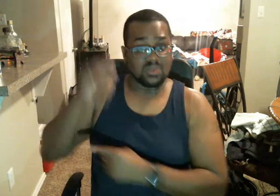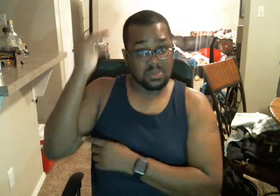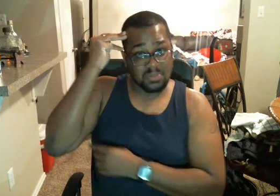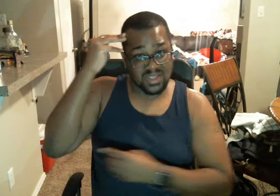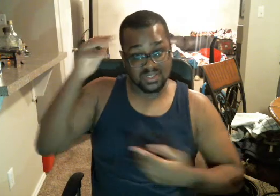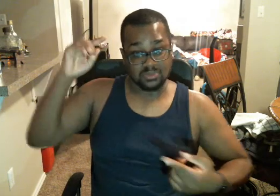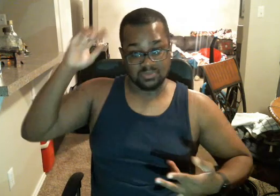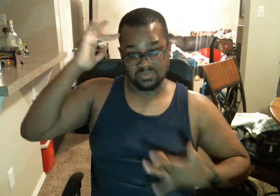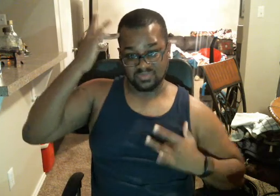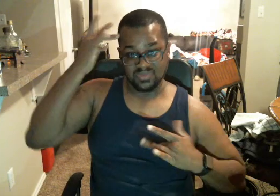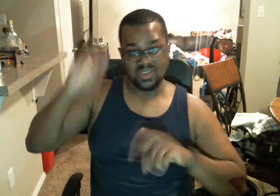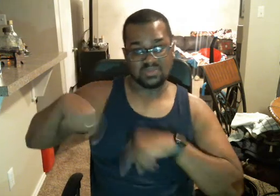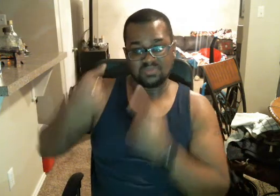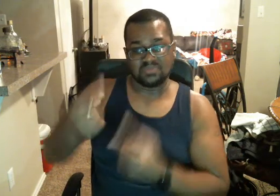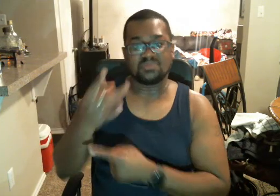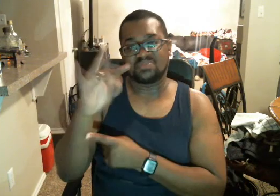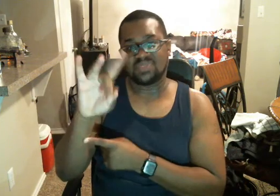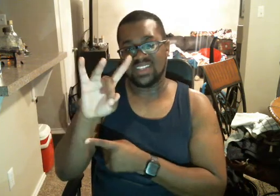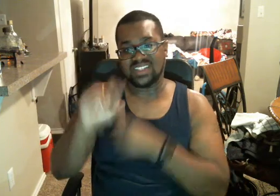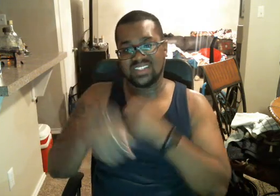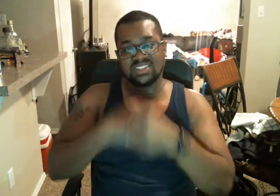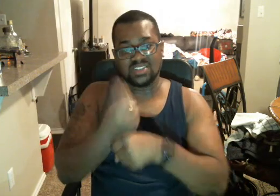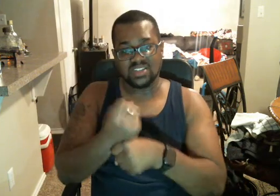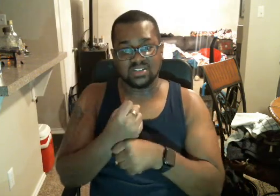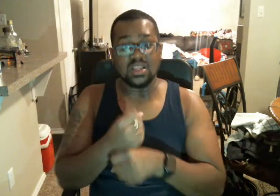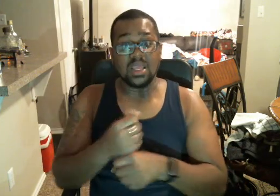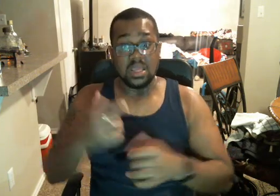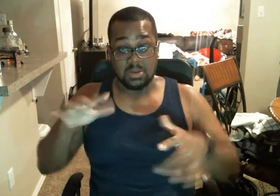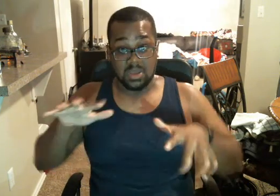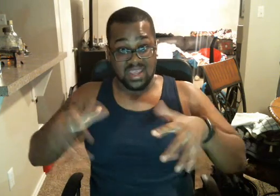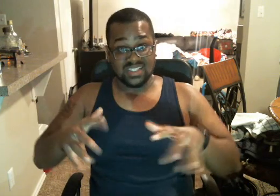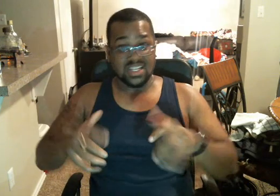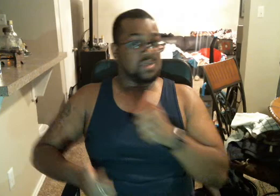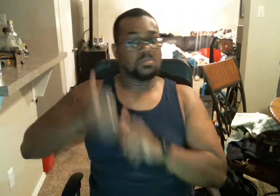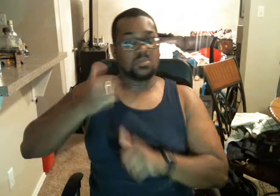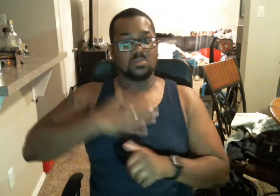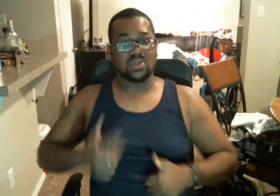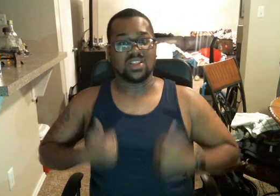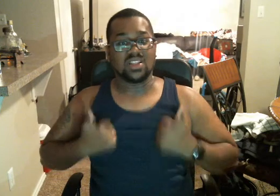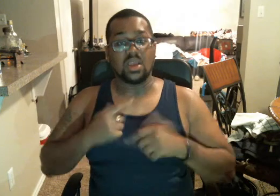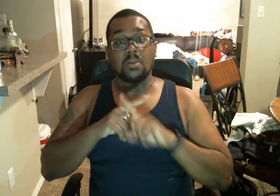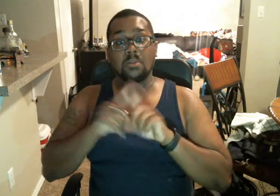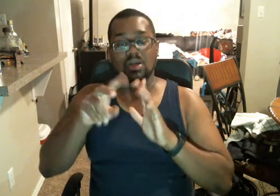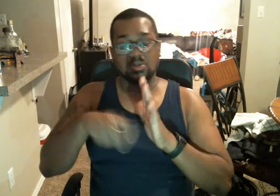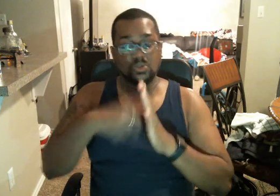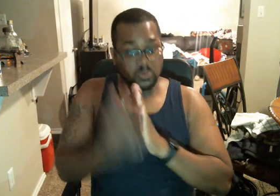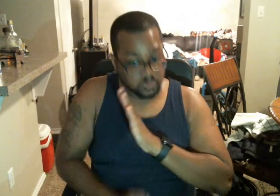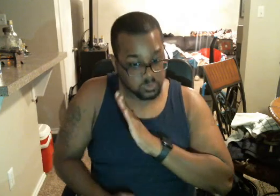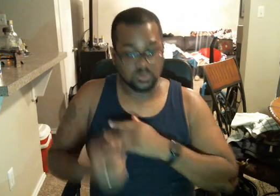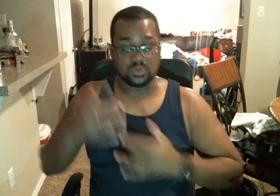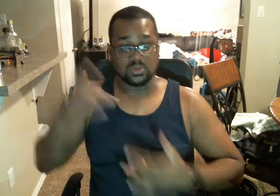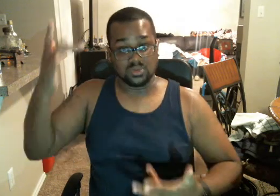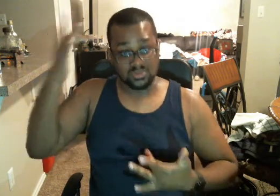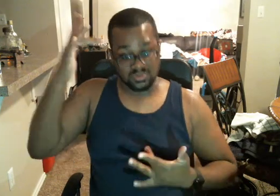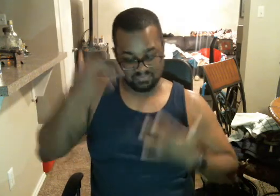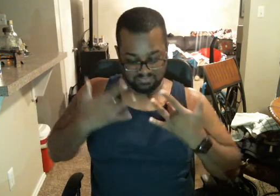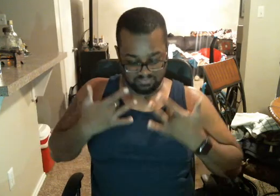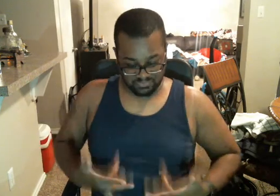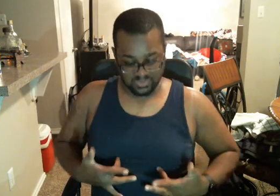years. I've suffered from anxiety most of my life. But 18 years ago, I had a major fall into the hole that I would refer to as depression. That deep,